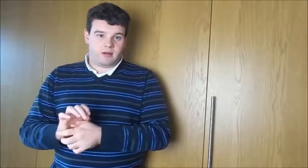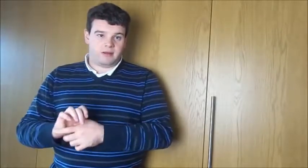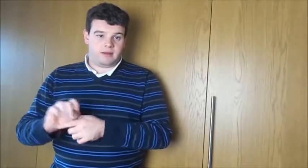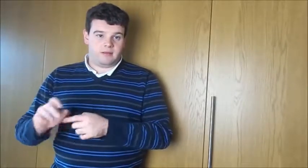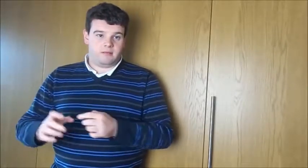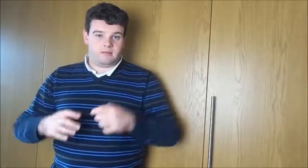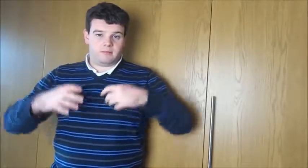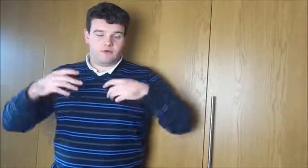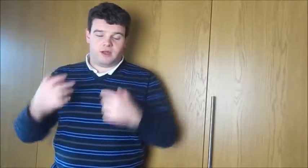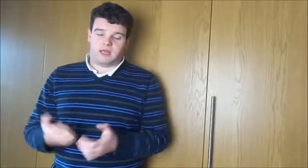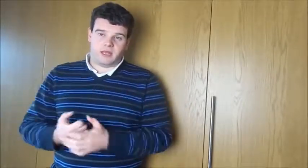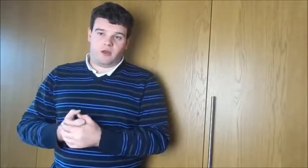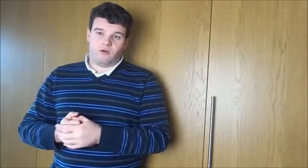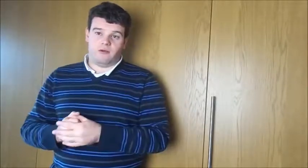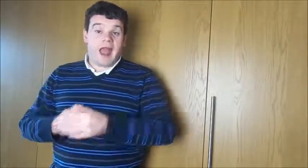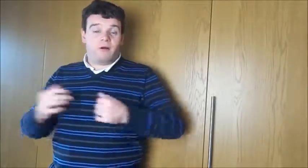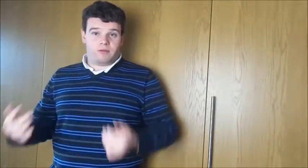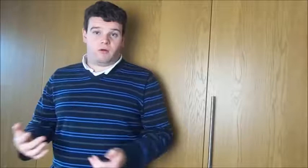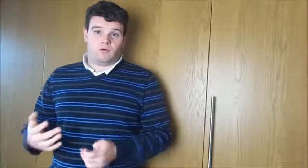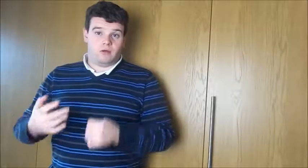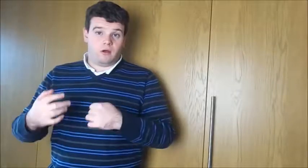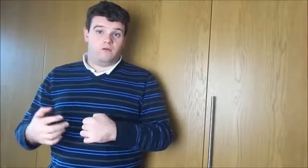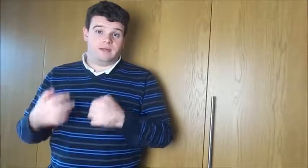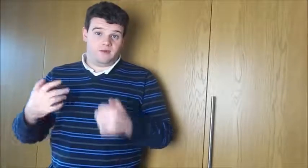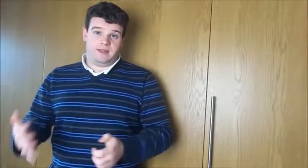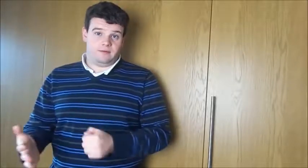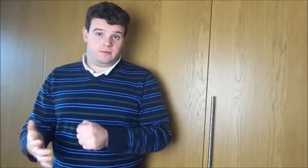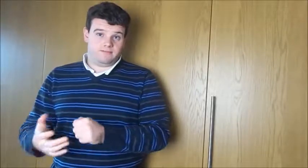started creating her own household over here in England.